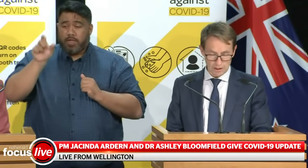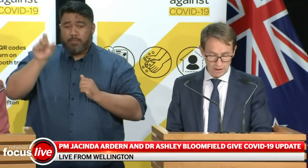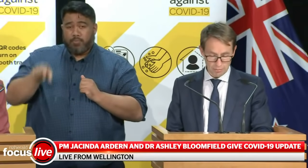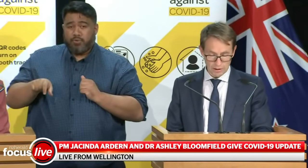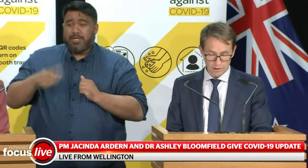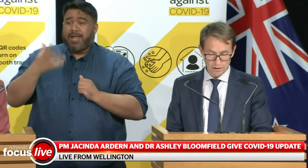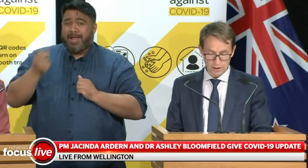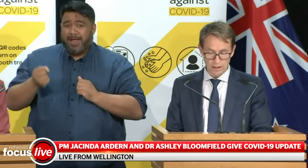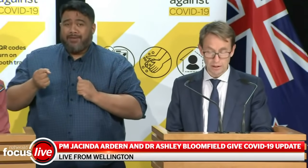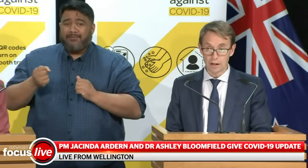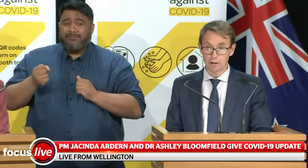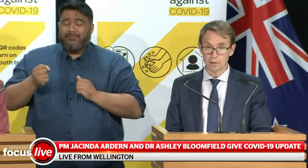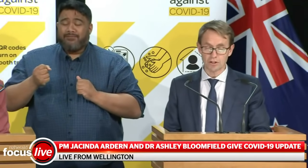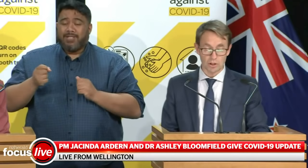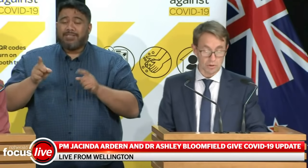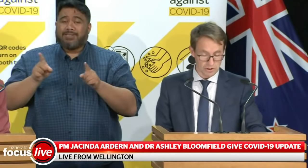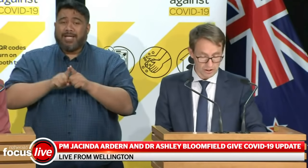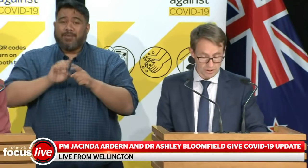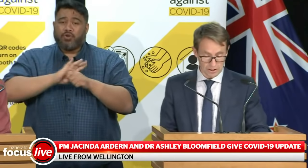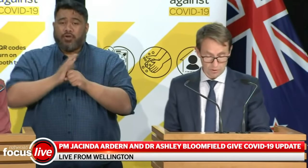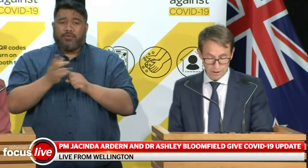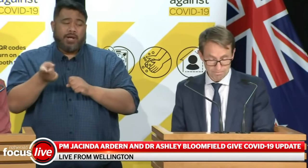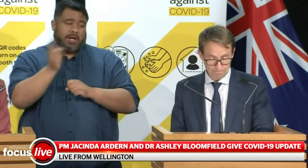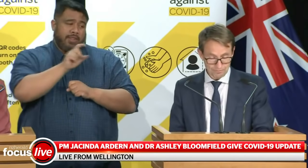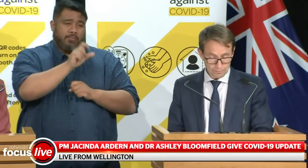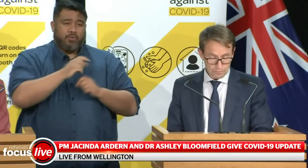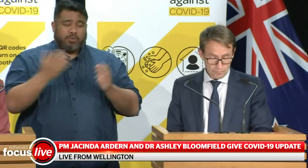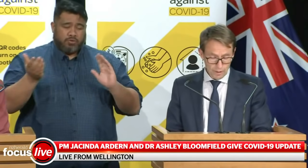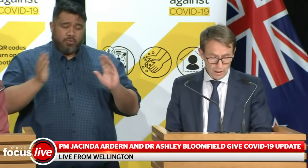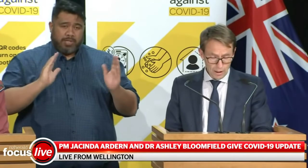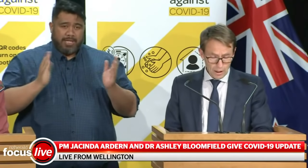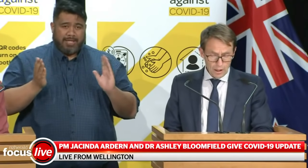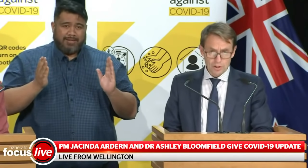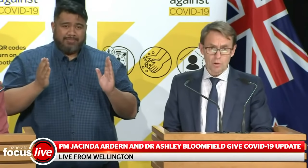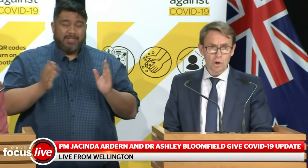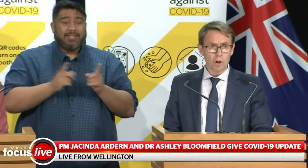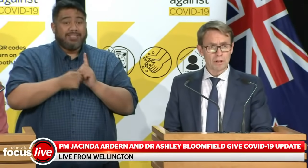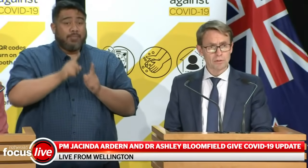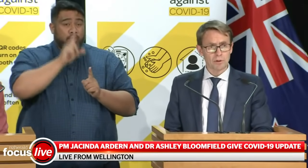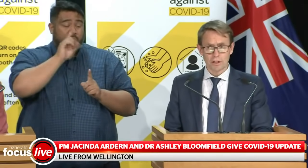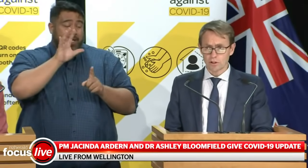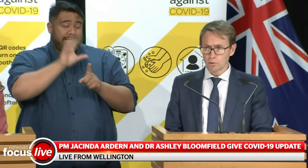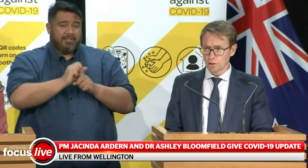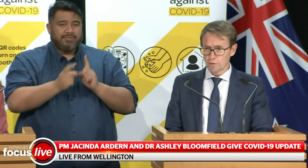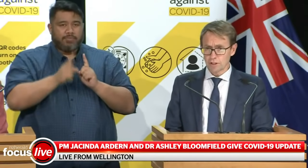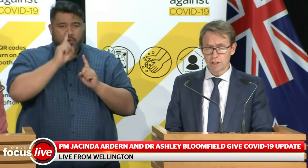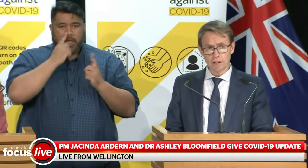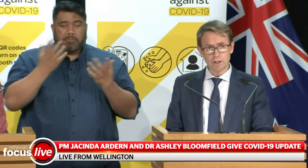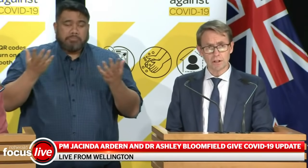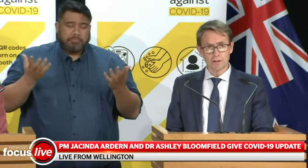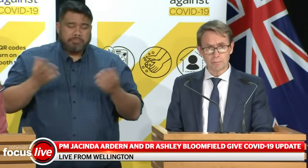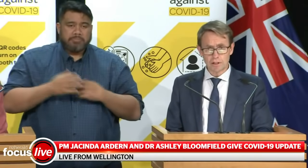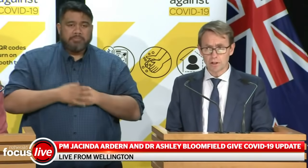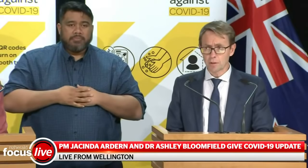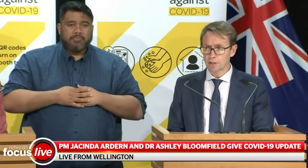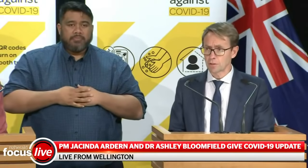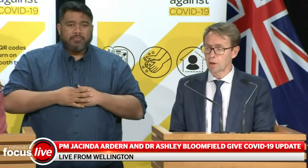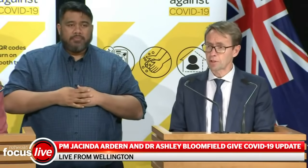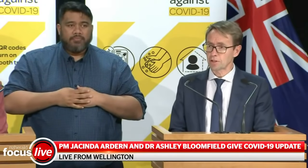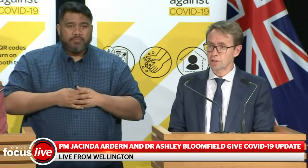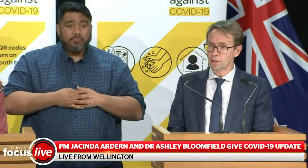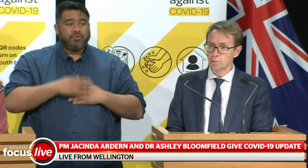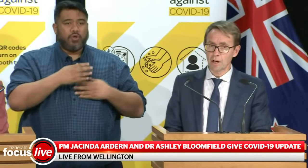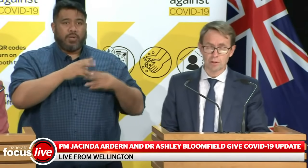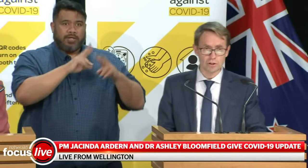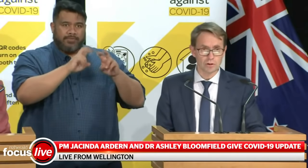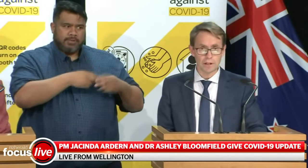previous ones that have been sequenced successfully. So it will help us with our source investigation. In the meantime, as the